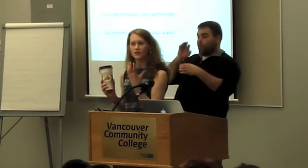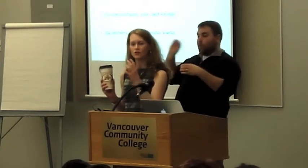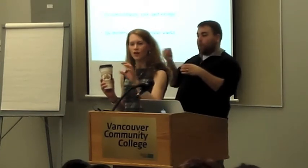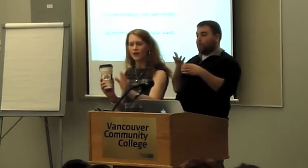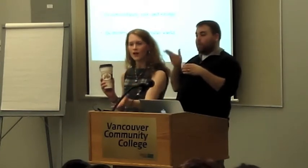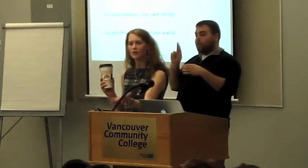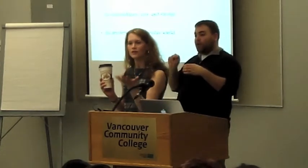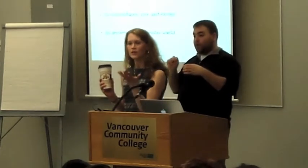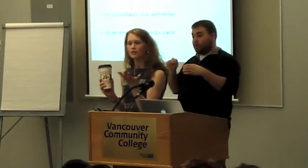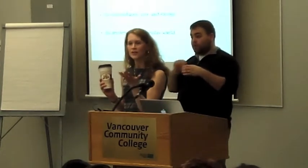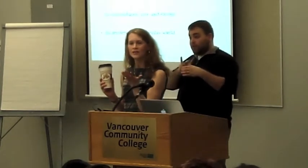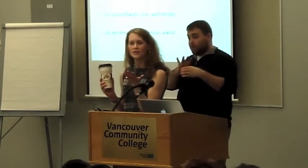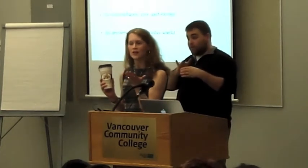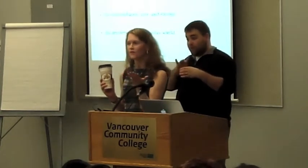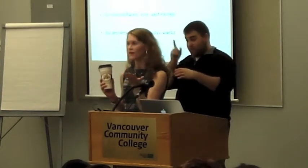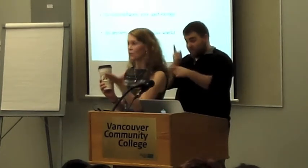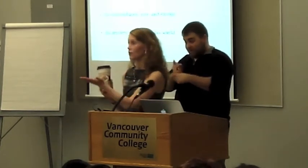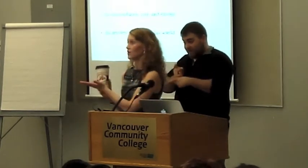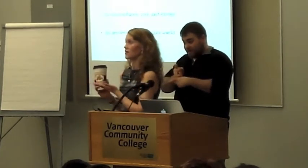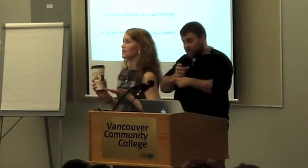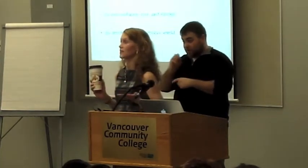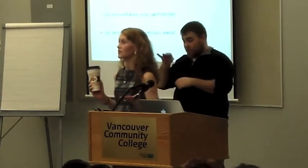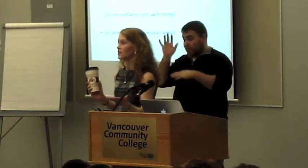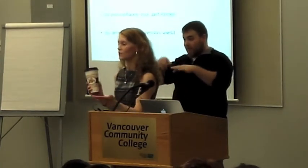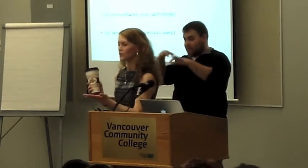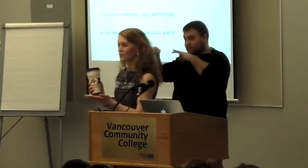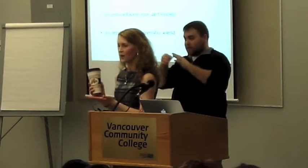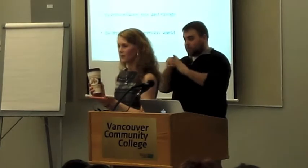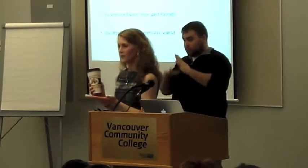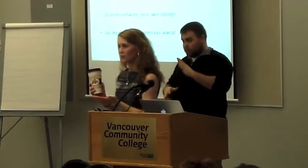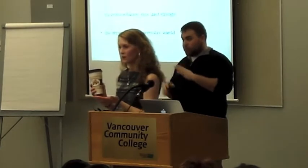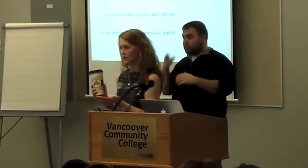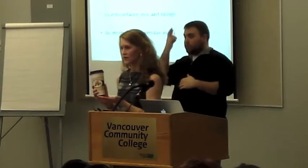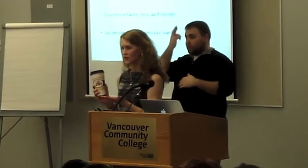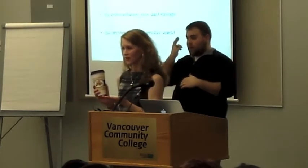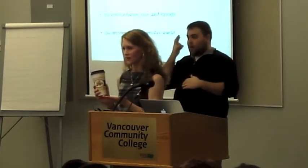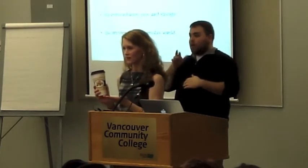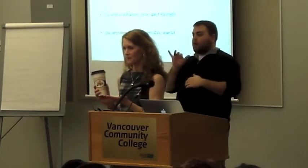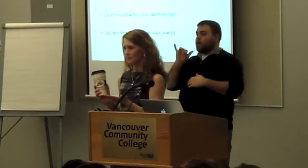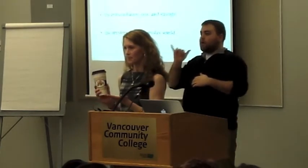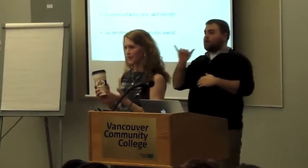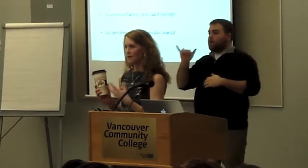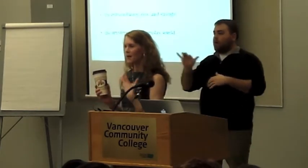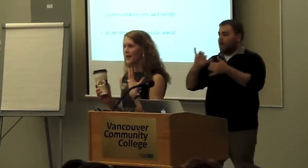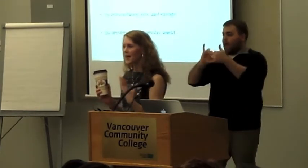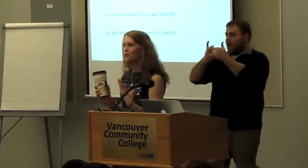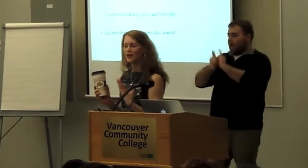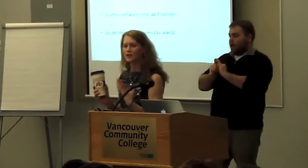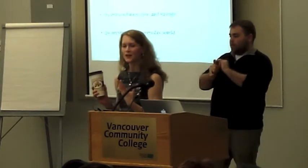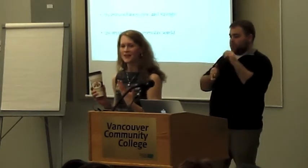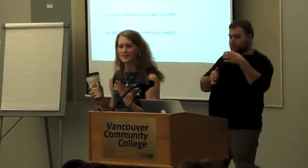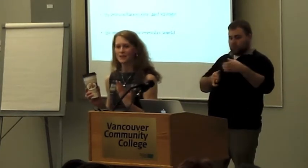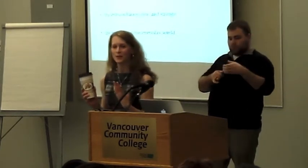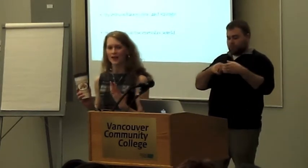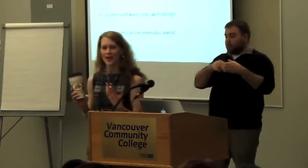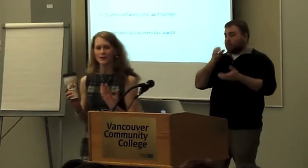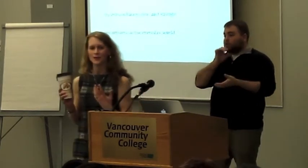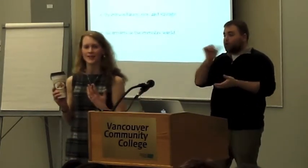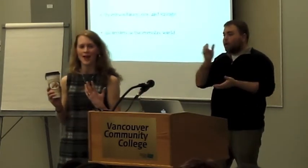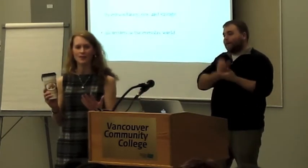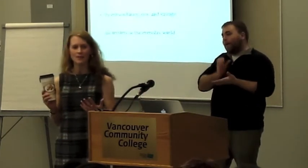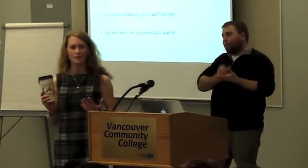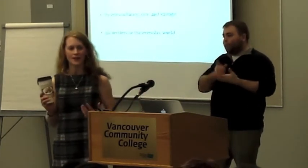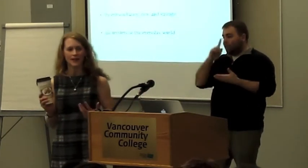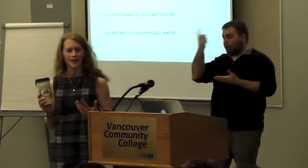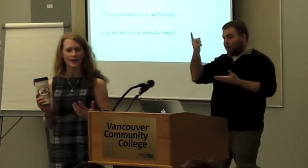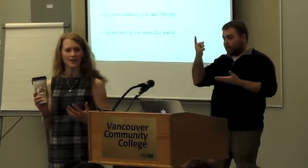students' interest, drawing out the uniqueness of the ordinary things in the world around them when we're teaching? My aim when I taught that assessment class